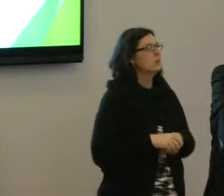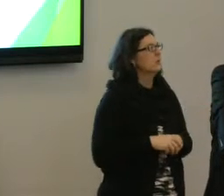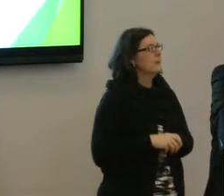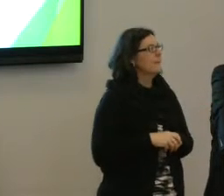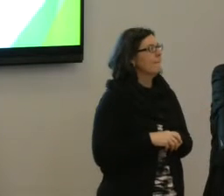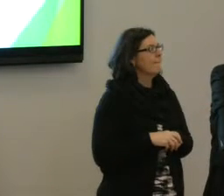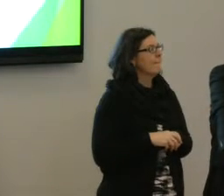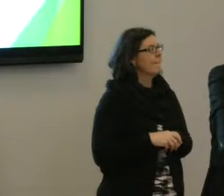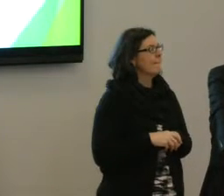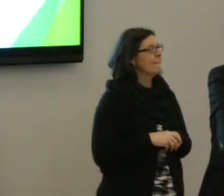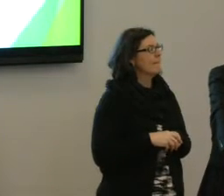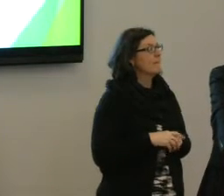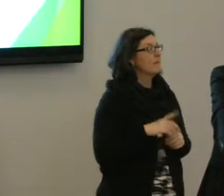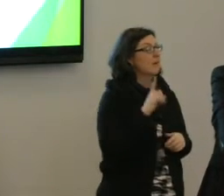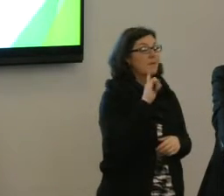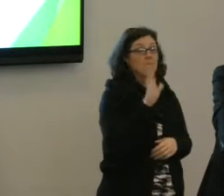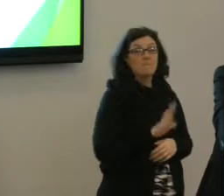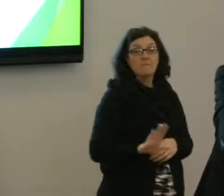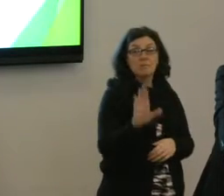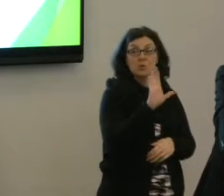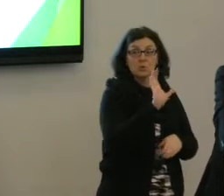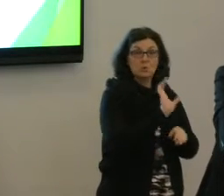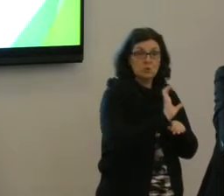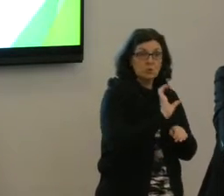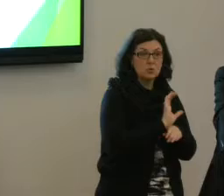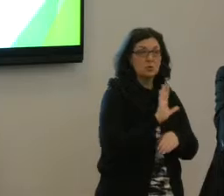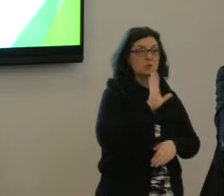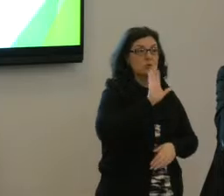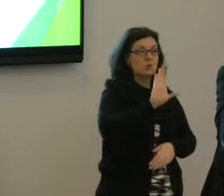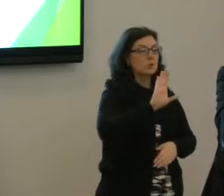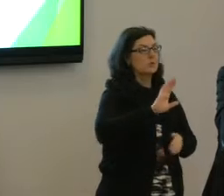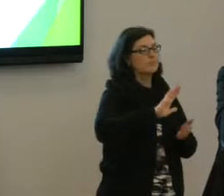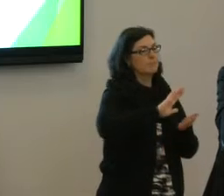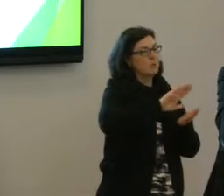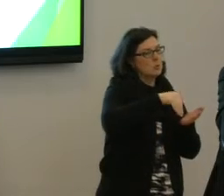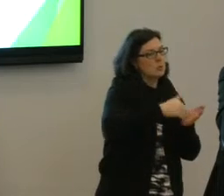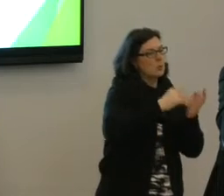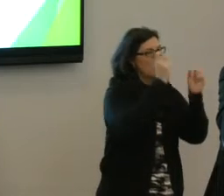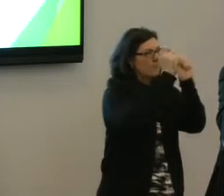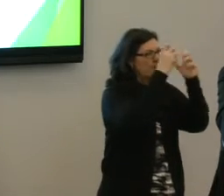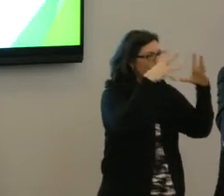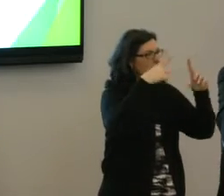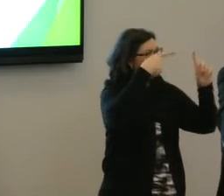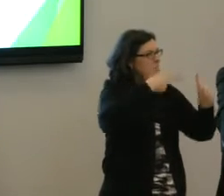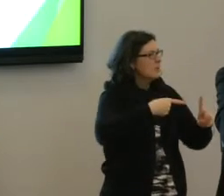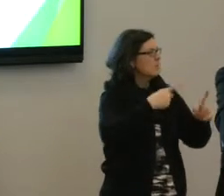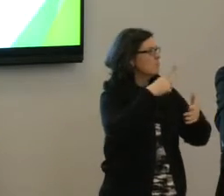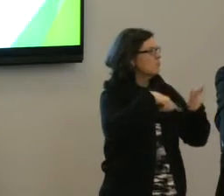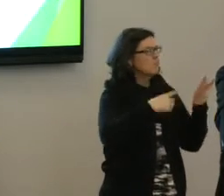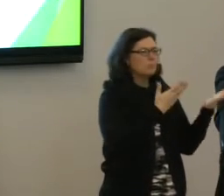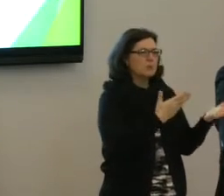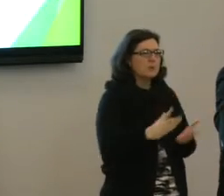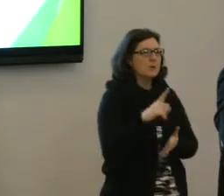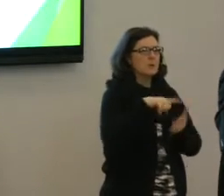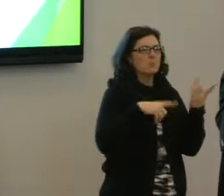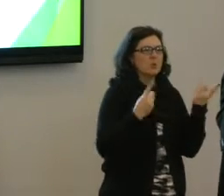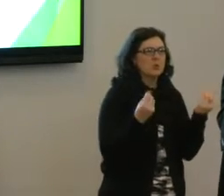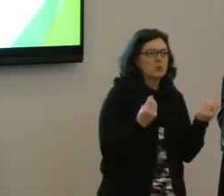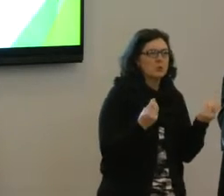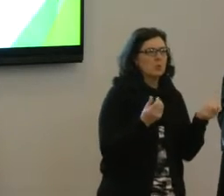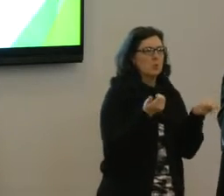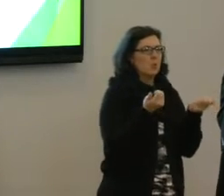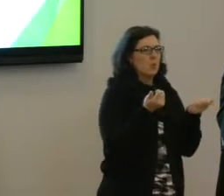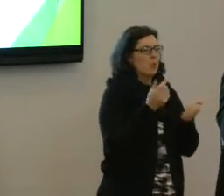What is it for your own church, your own core vision, your own core mission? How do you try to brand